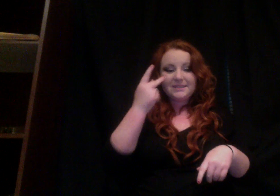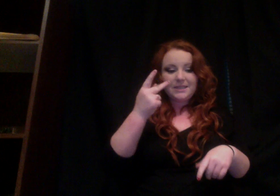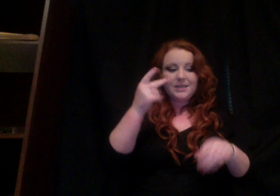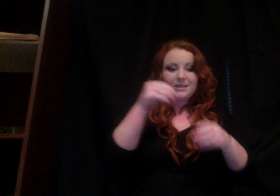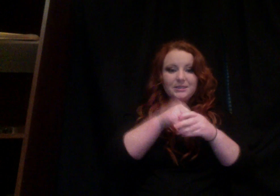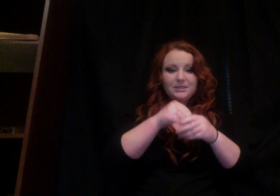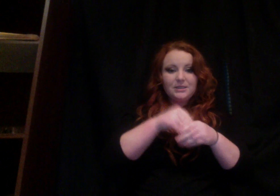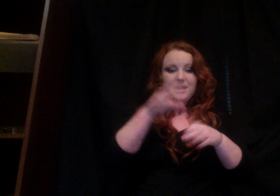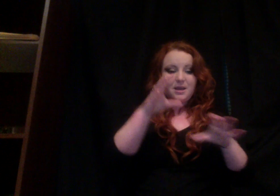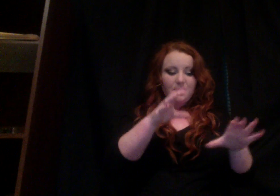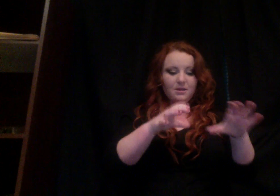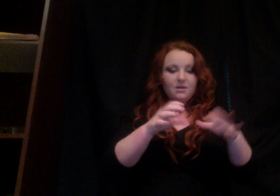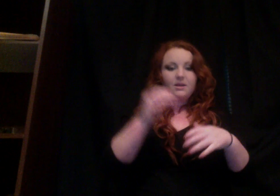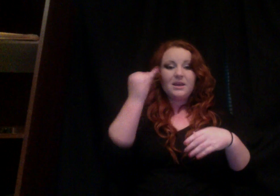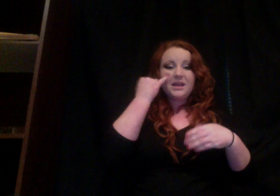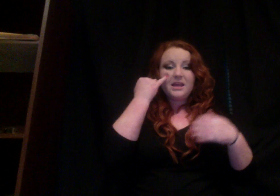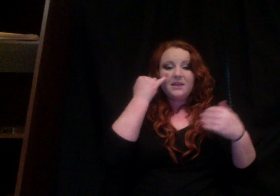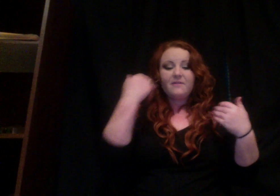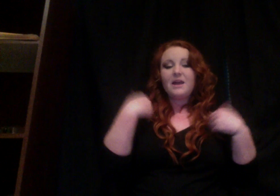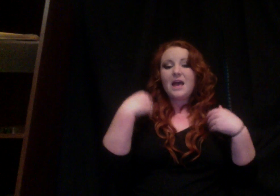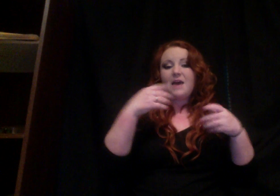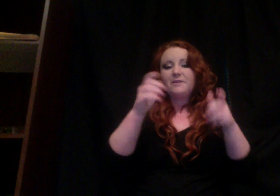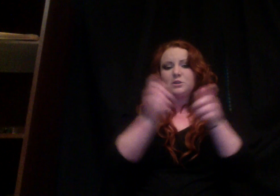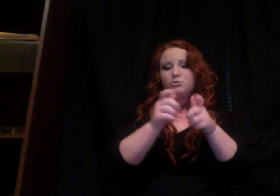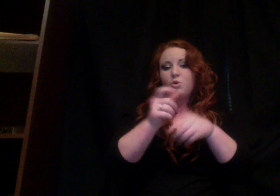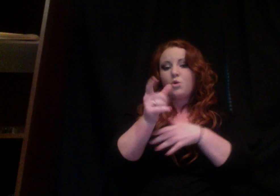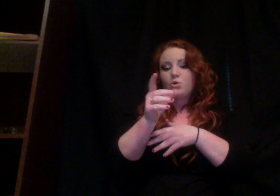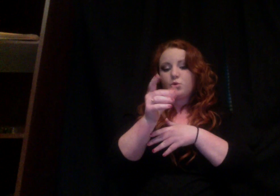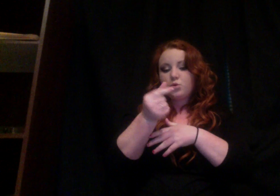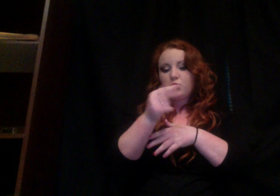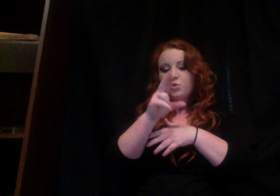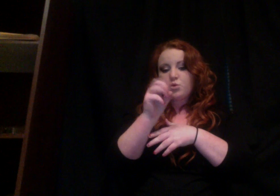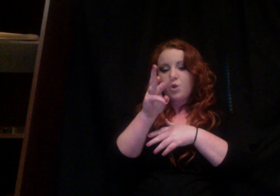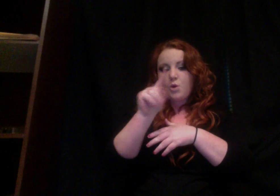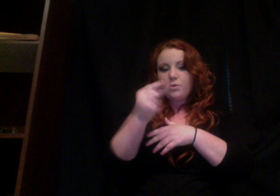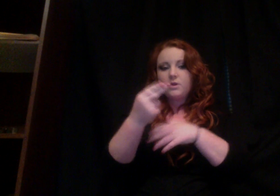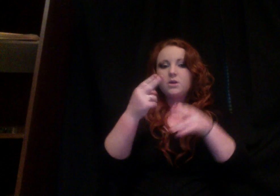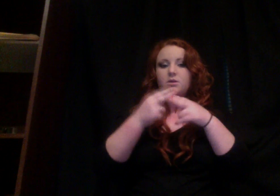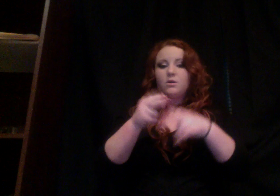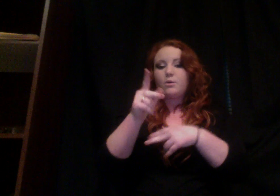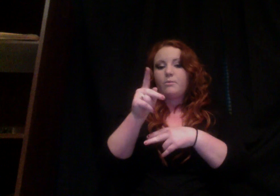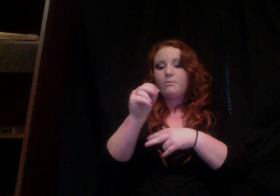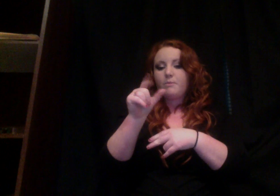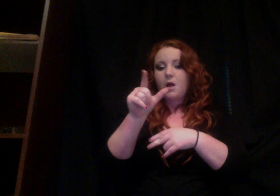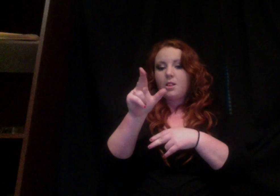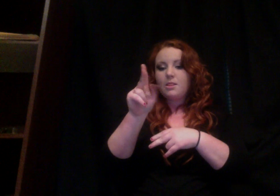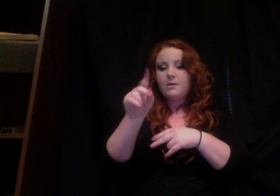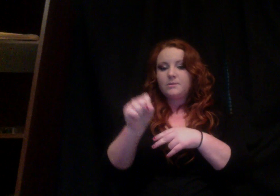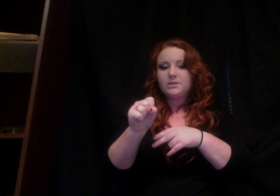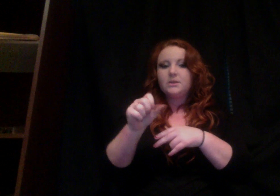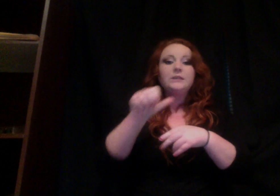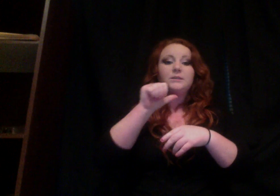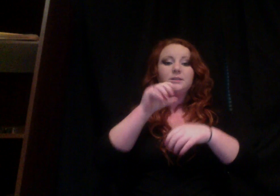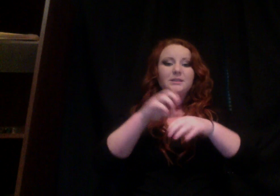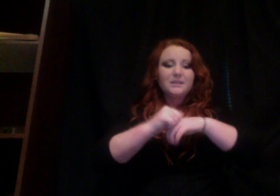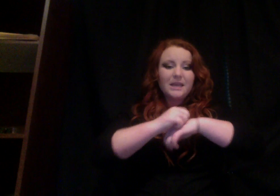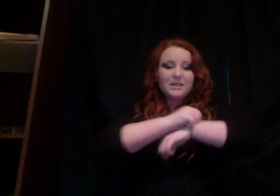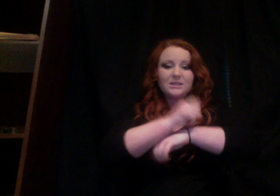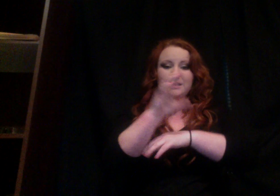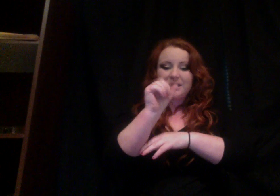any small growths, which are called polyps, which are not cancerous, they are just growths. Polyps